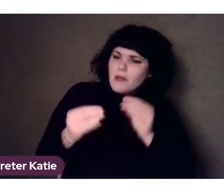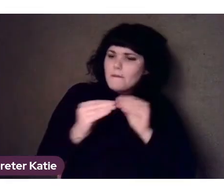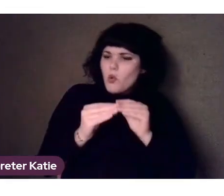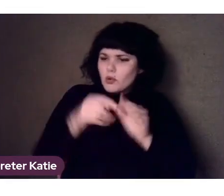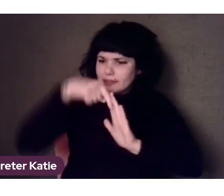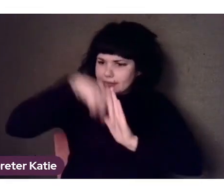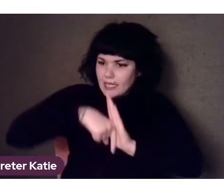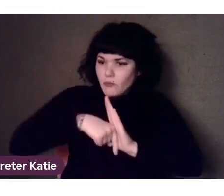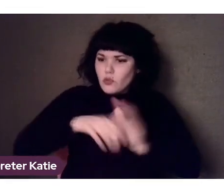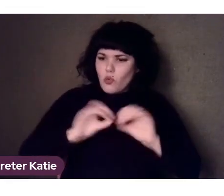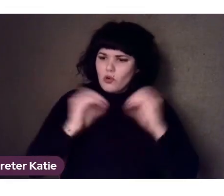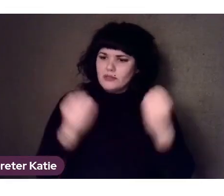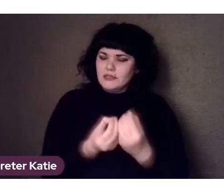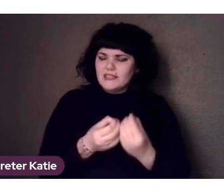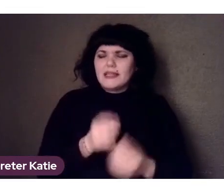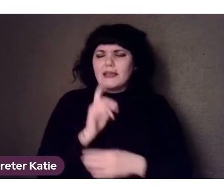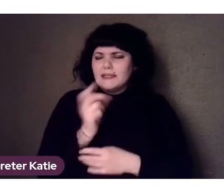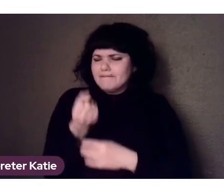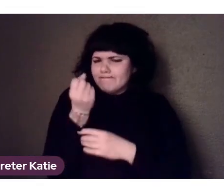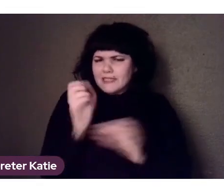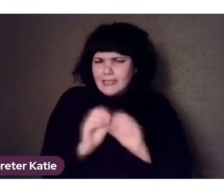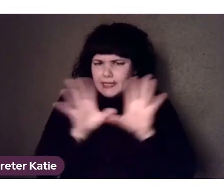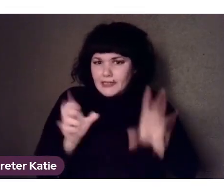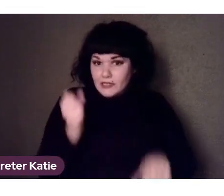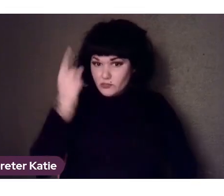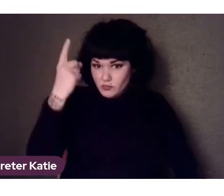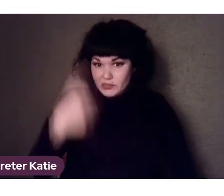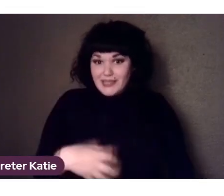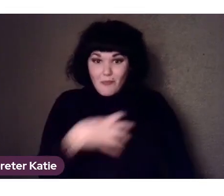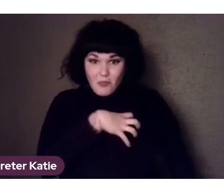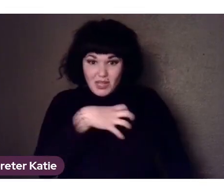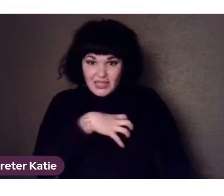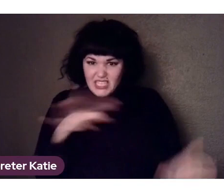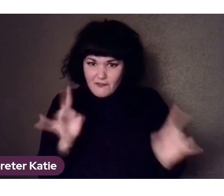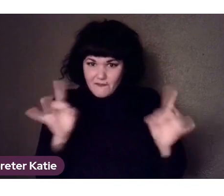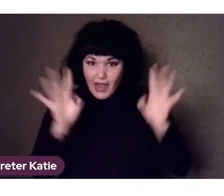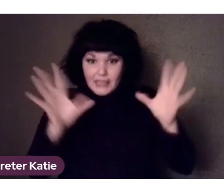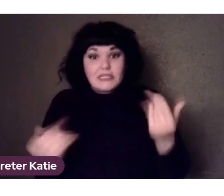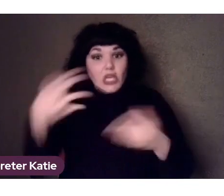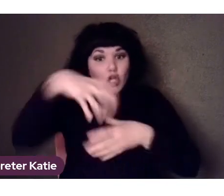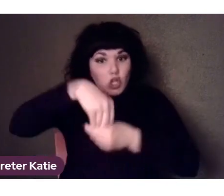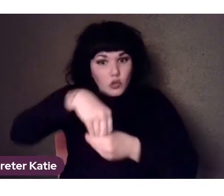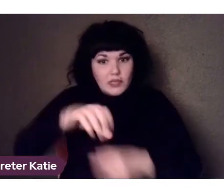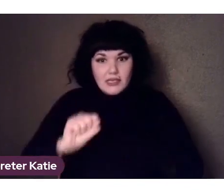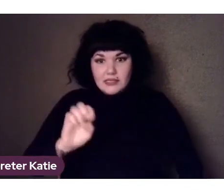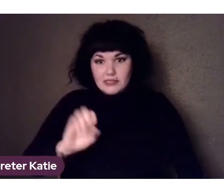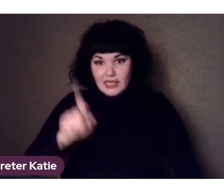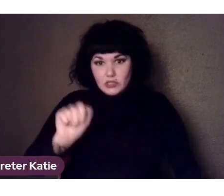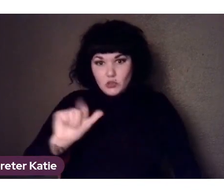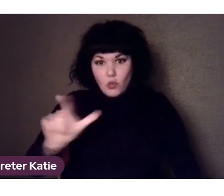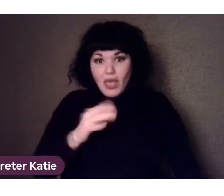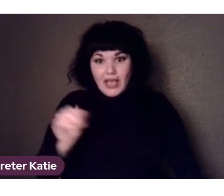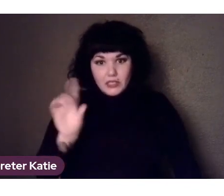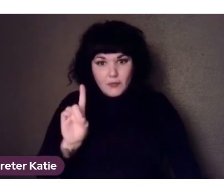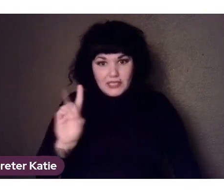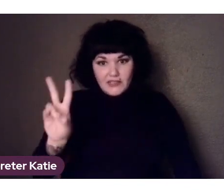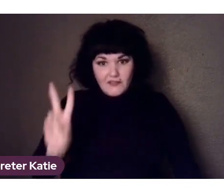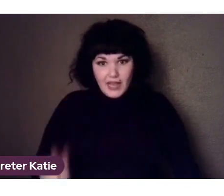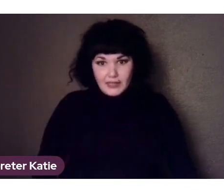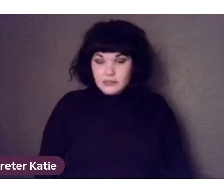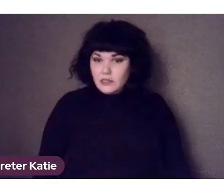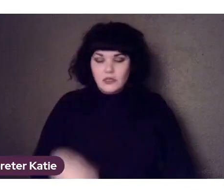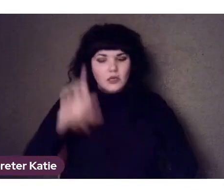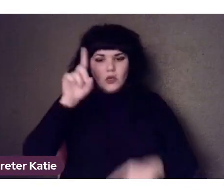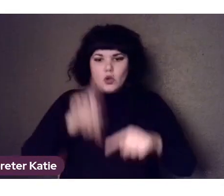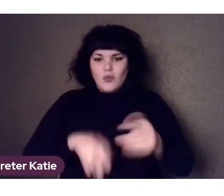stance around police violence, which includes sexual and domestic violence. We can't do that with